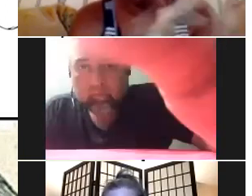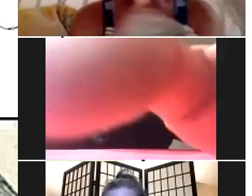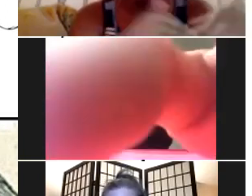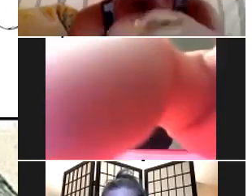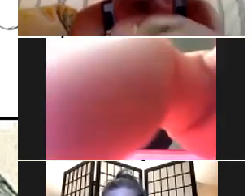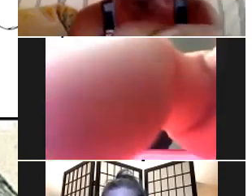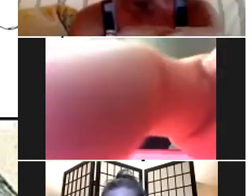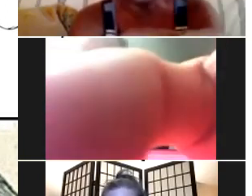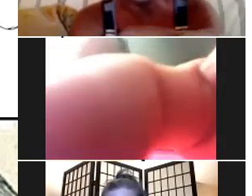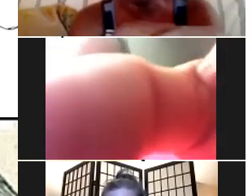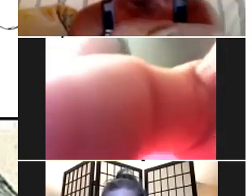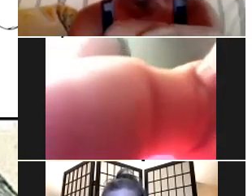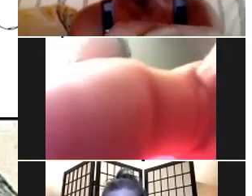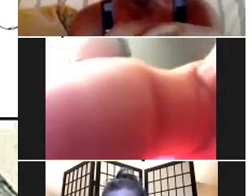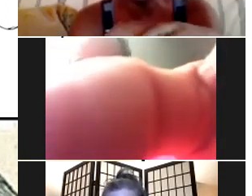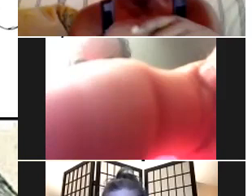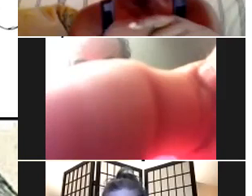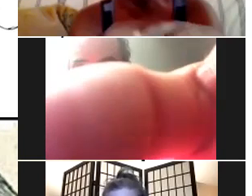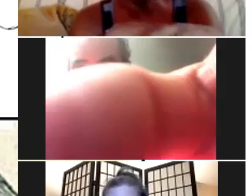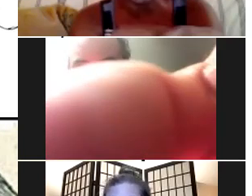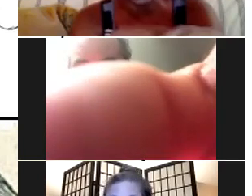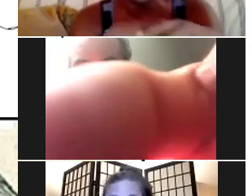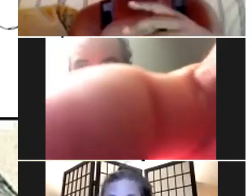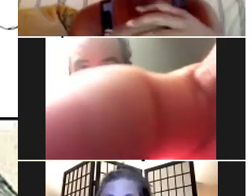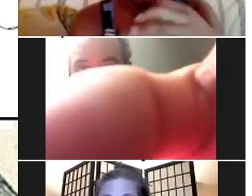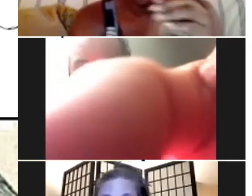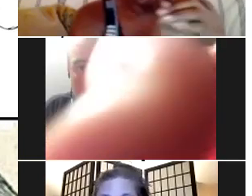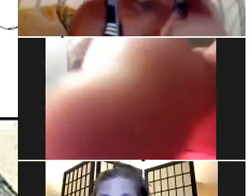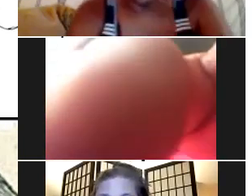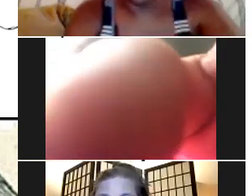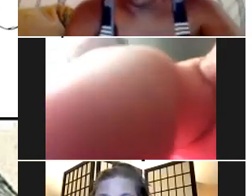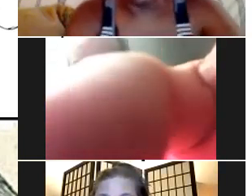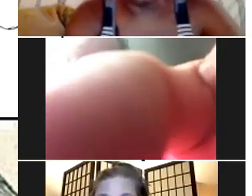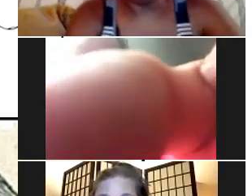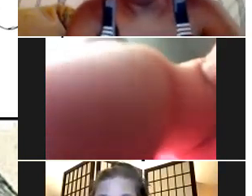but the beginning parts of the history of A.S.L.